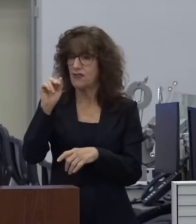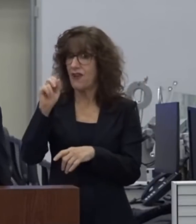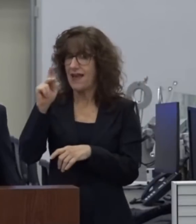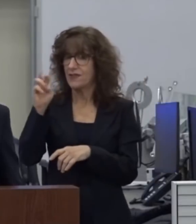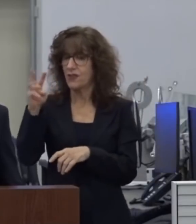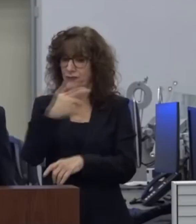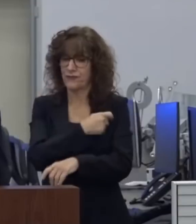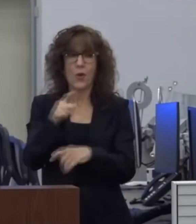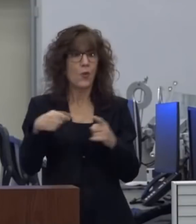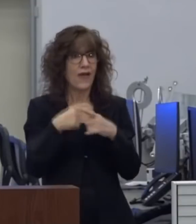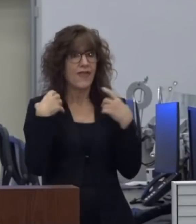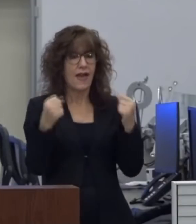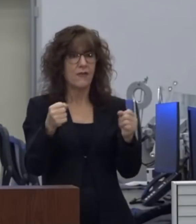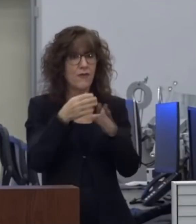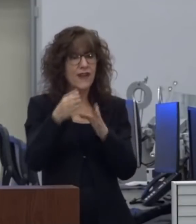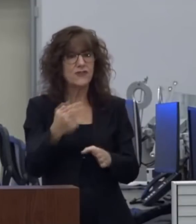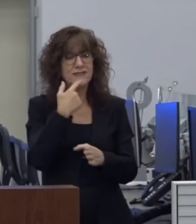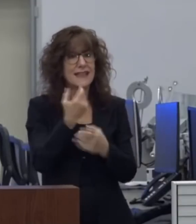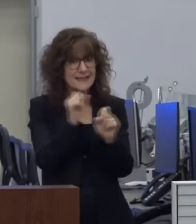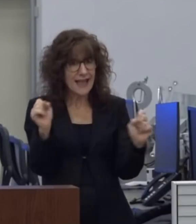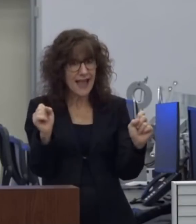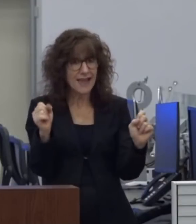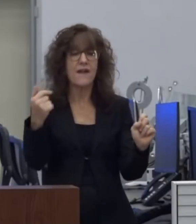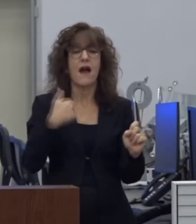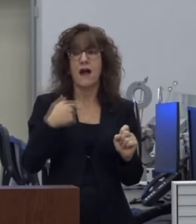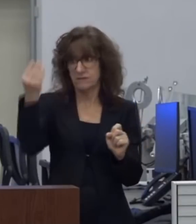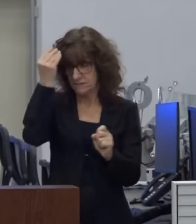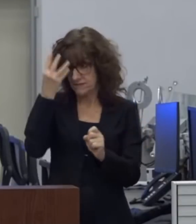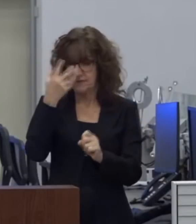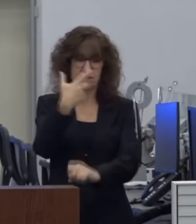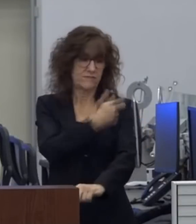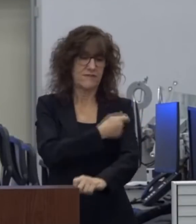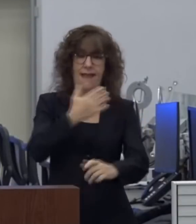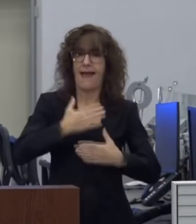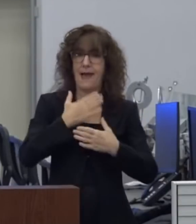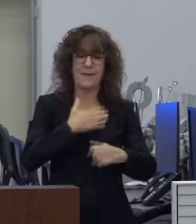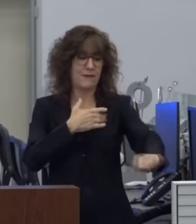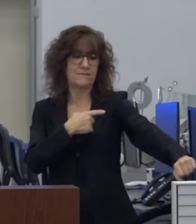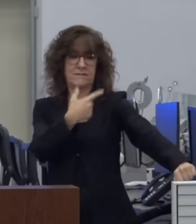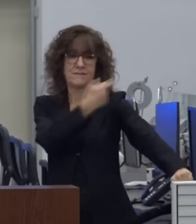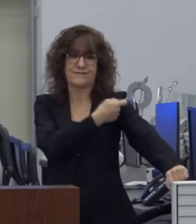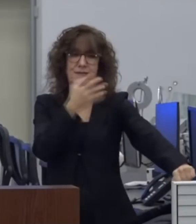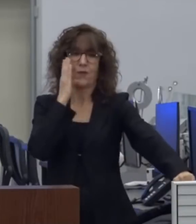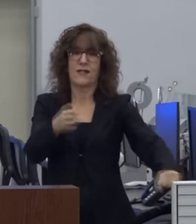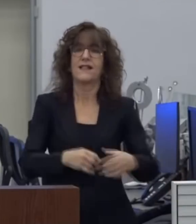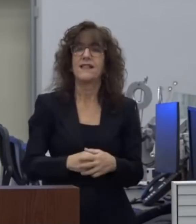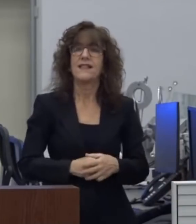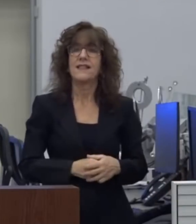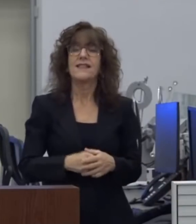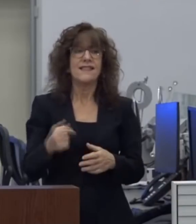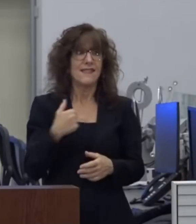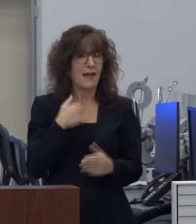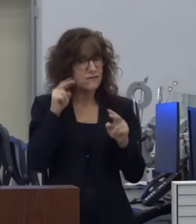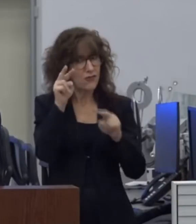medical professionals say that this is safe to take, then I'll accept that advice and I will happily take the vaccine as well. In fact, I'm looking forward